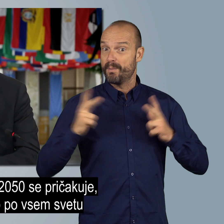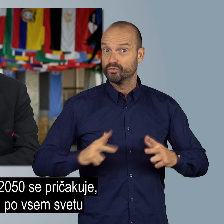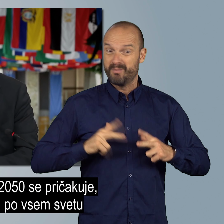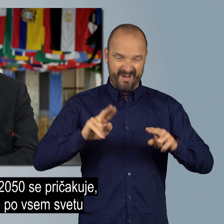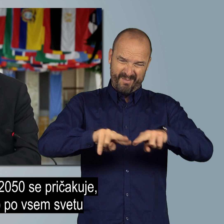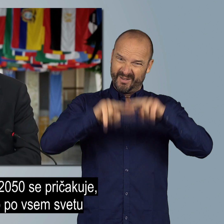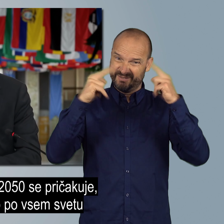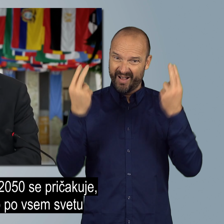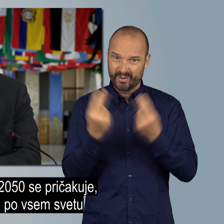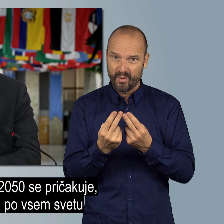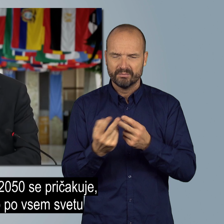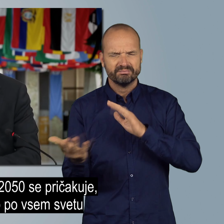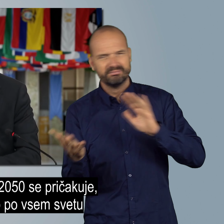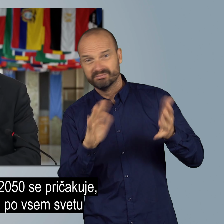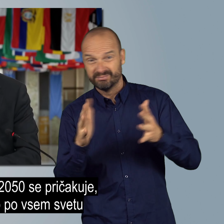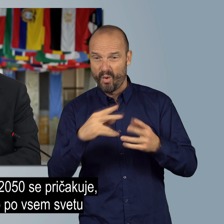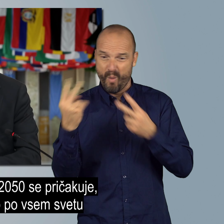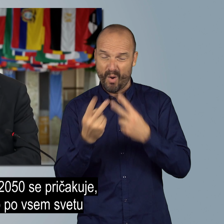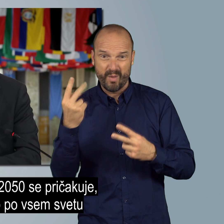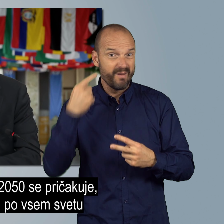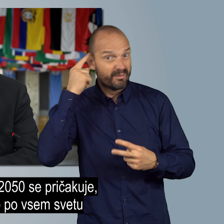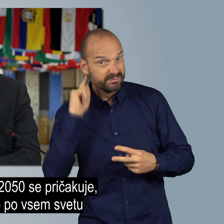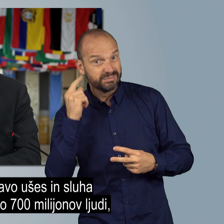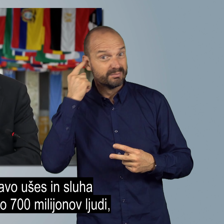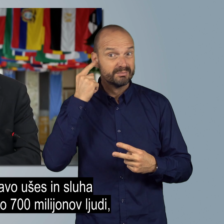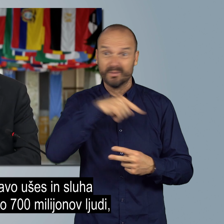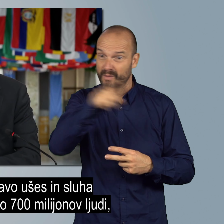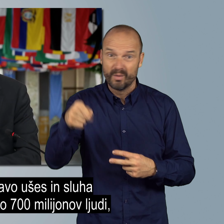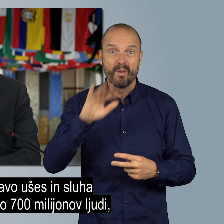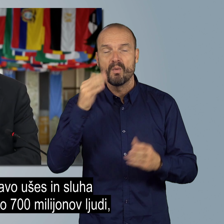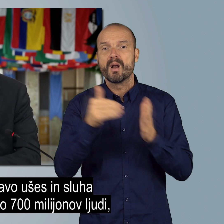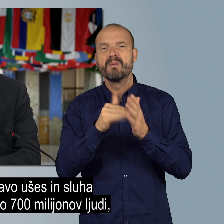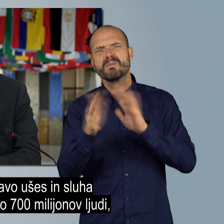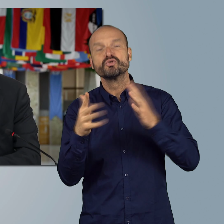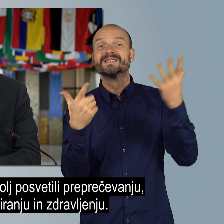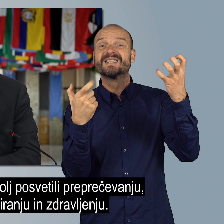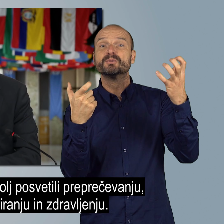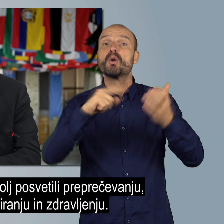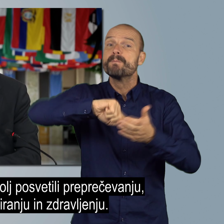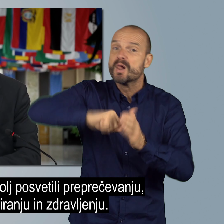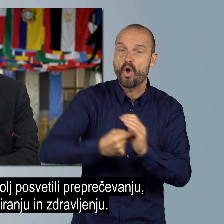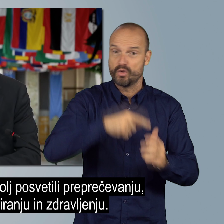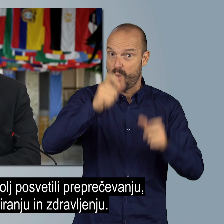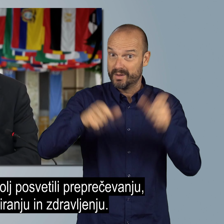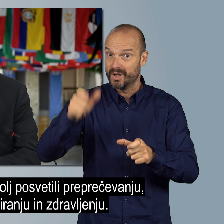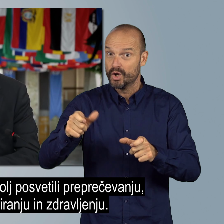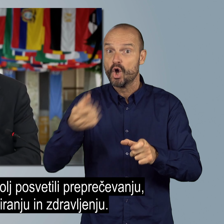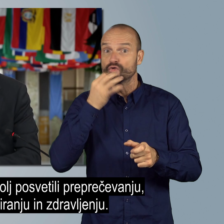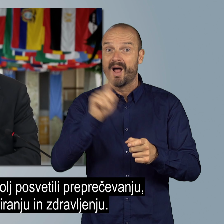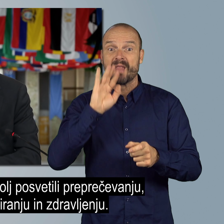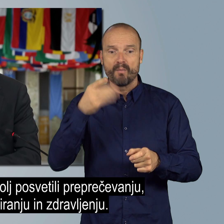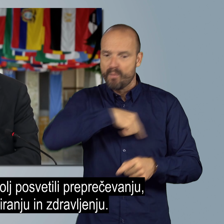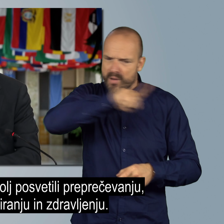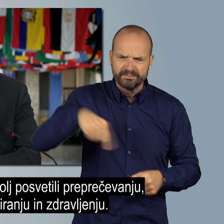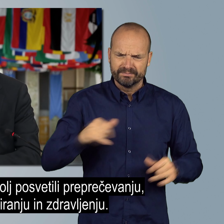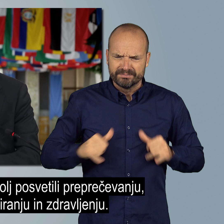2050, over 700 million people worldwide are expected to need ear and hearing care unless we step